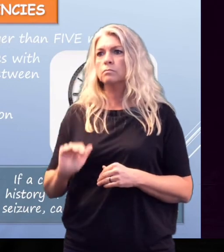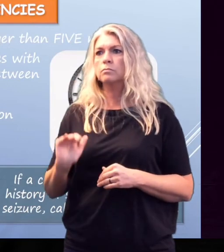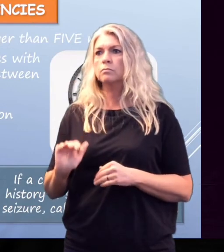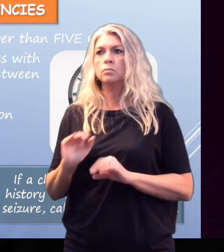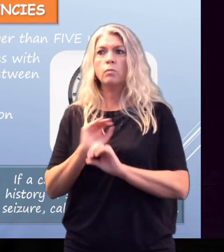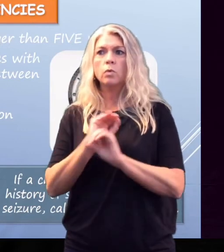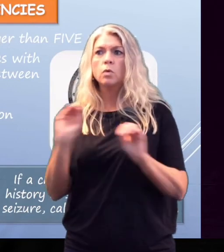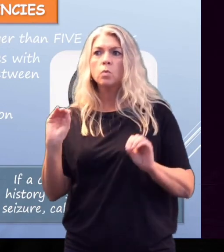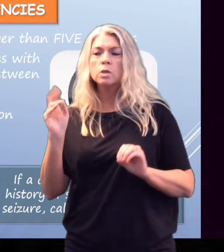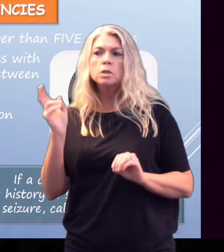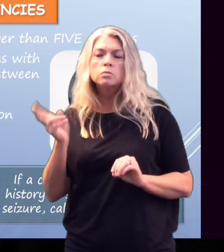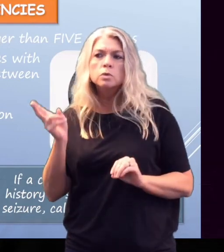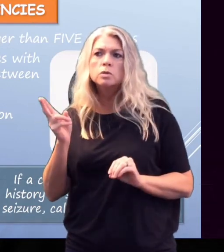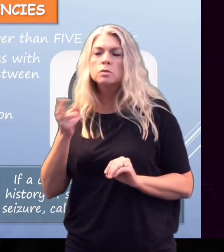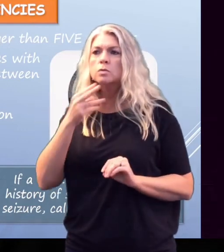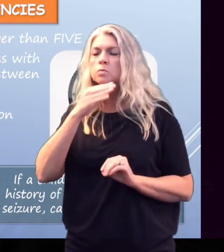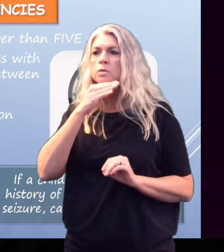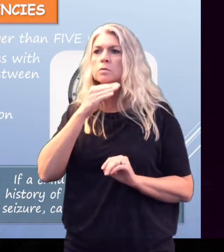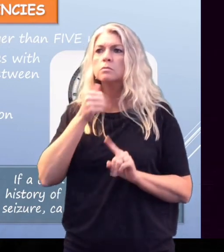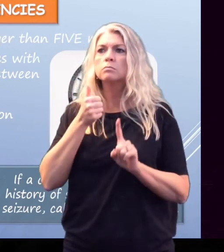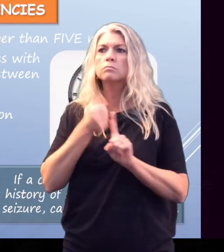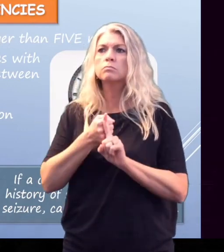911 should be called immediately.